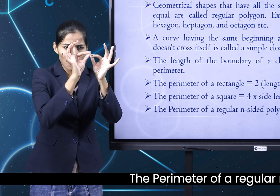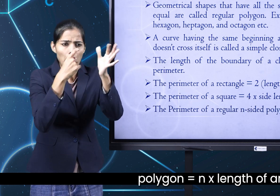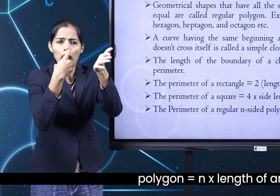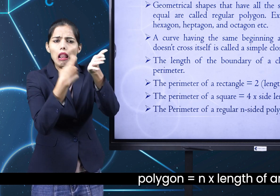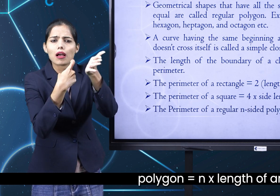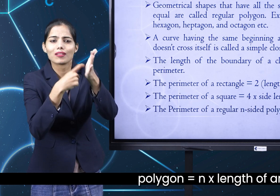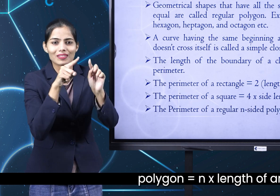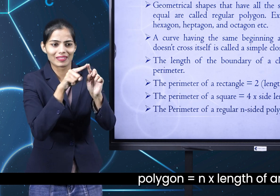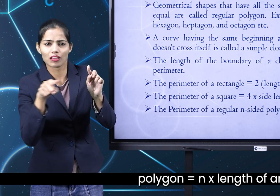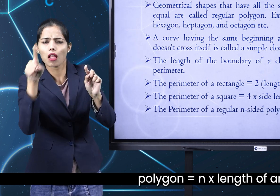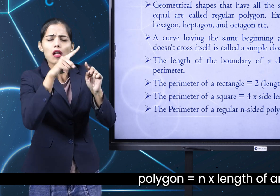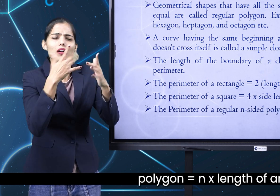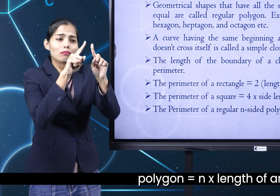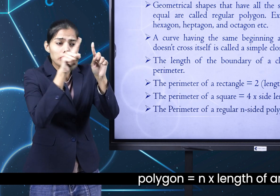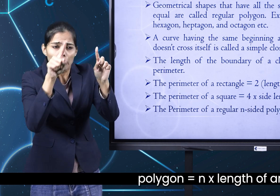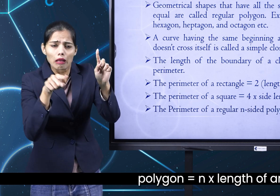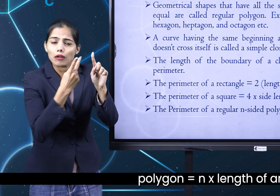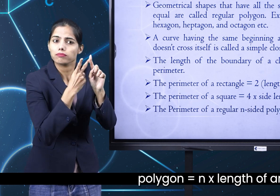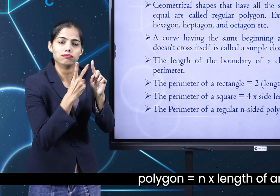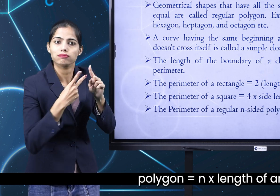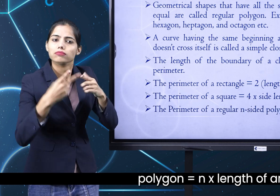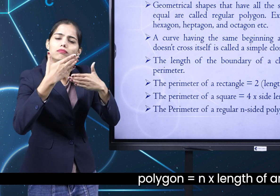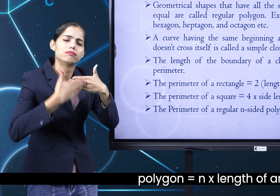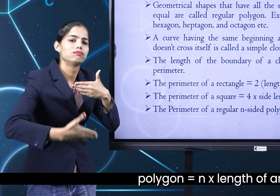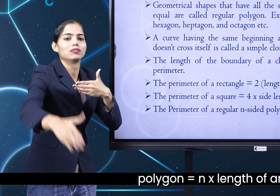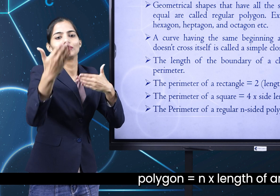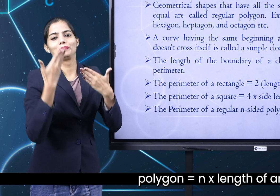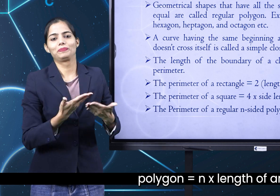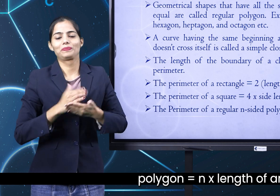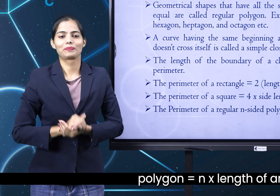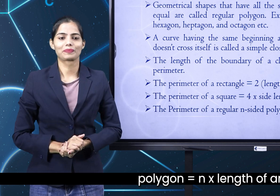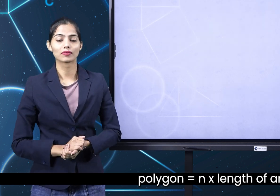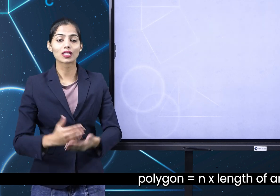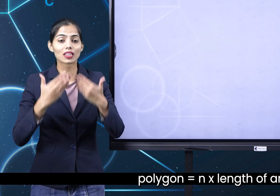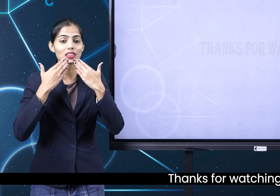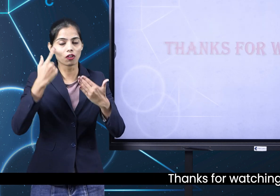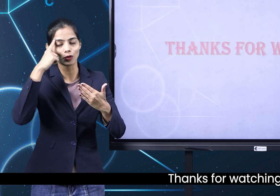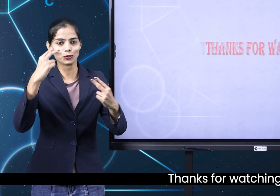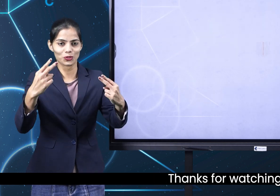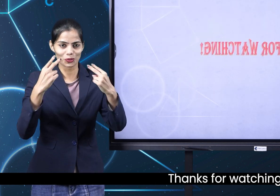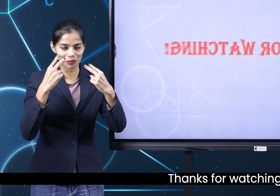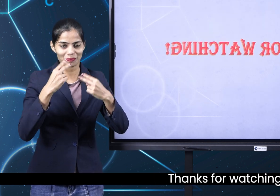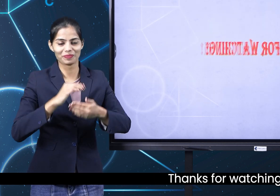n-sided polygon is equal to n into length of any side. Thanks for watching.